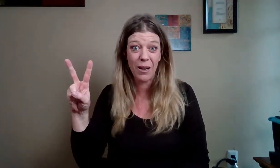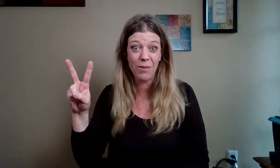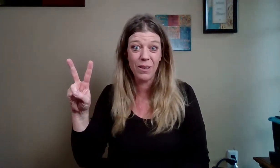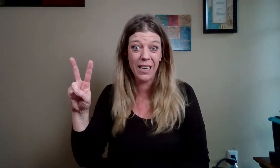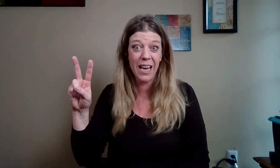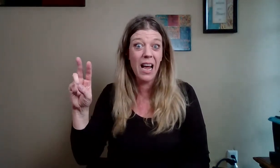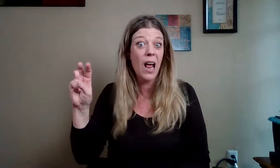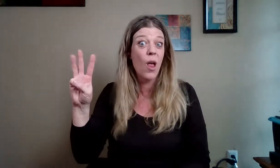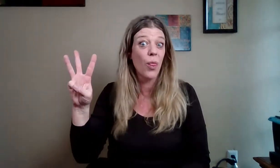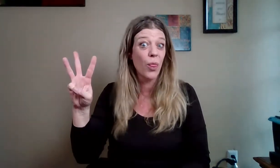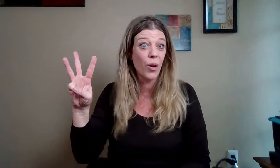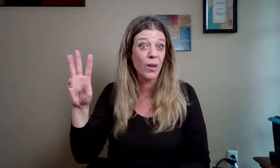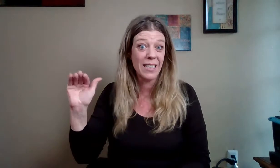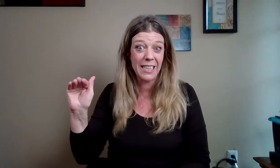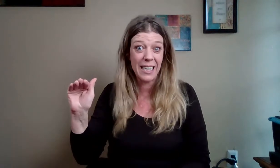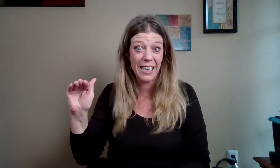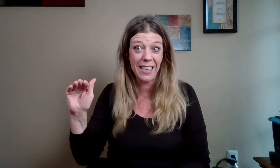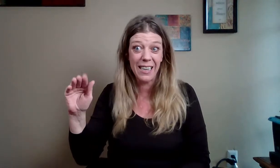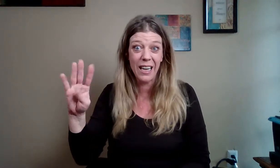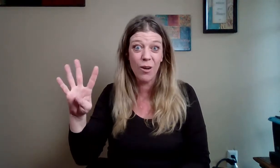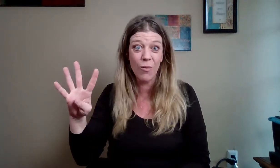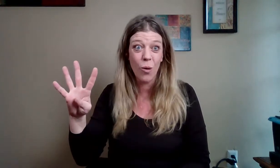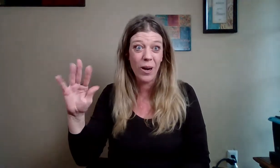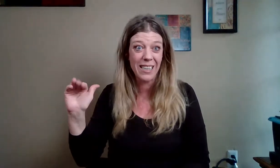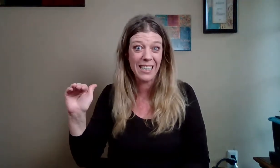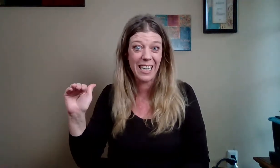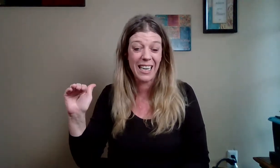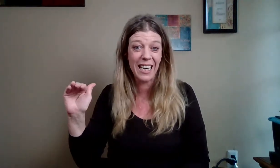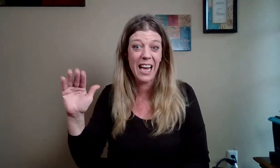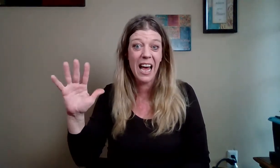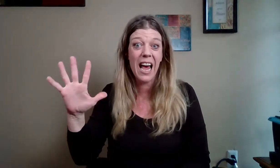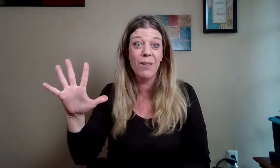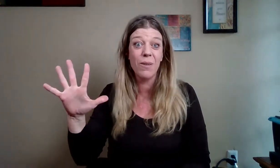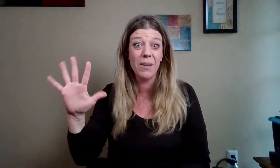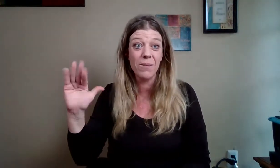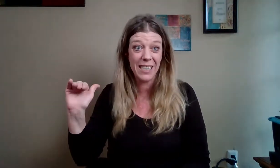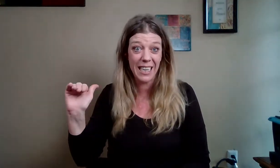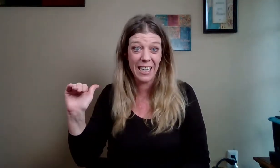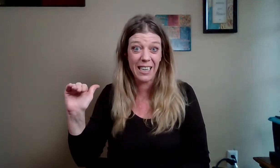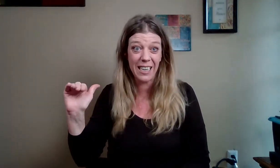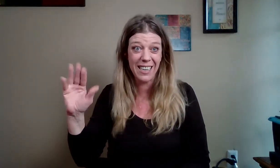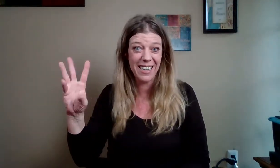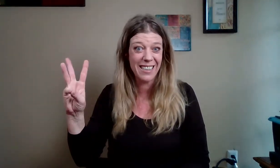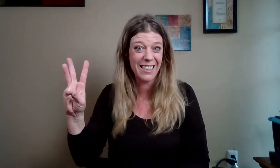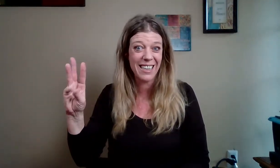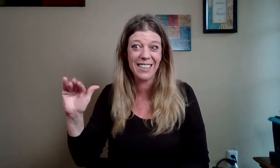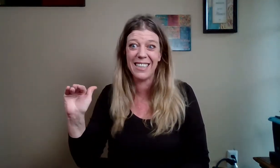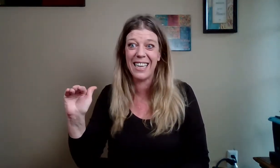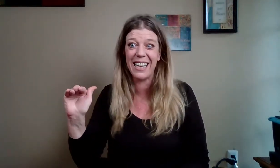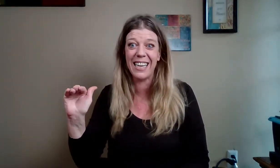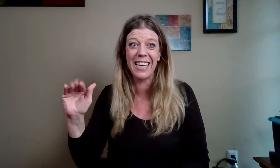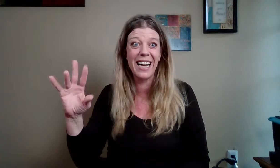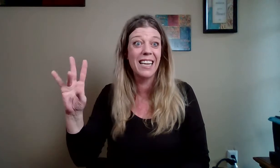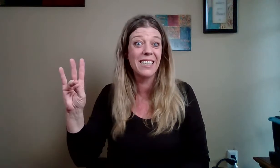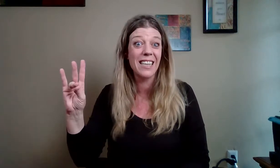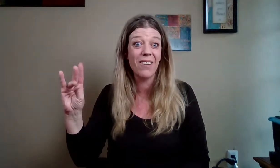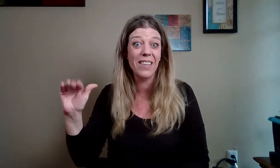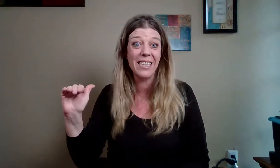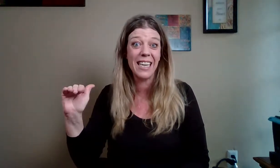12, 13, 14, 15, 16,